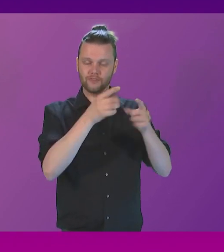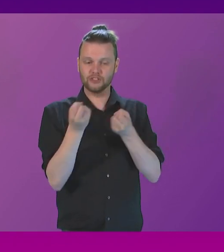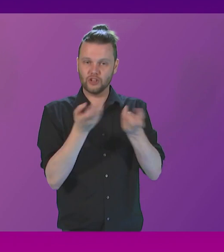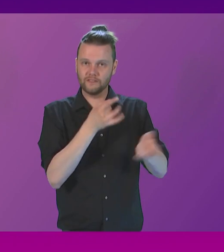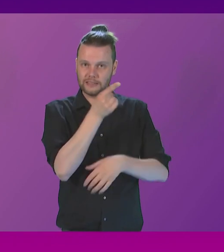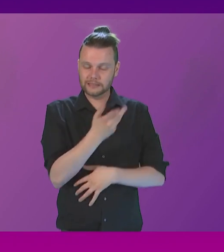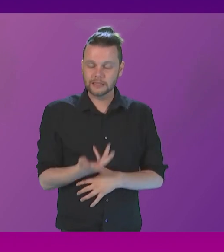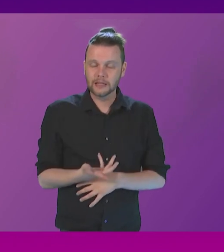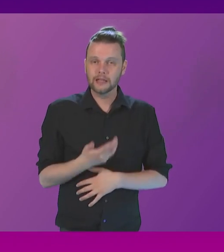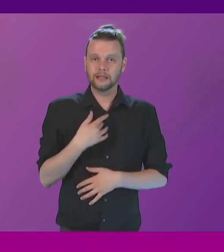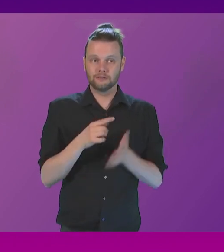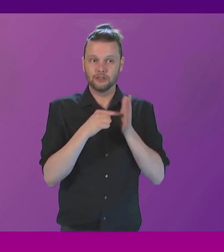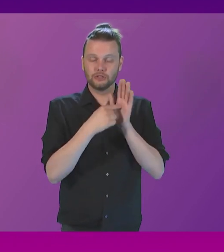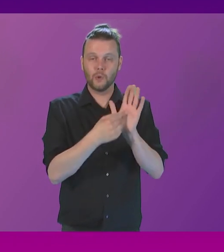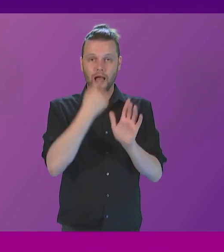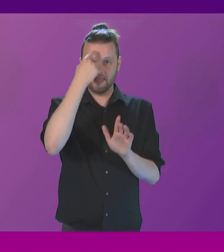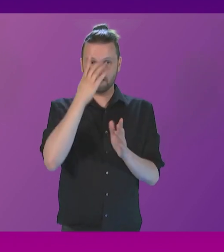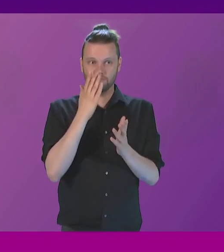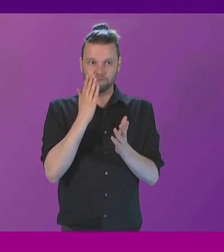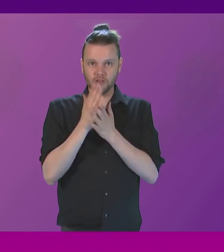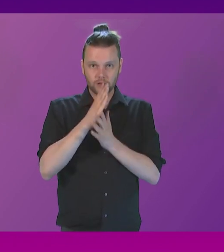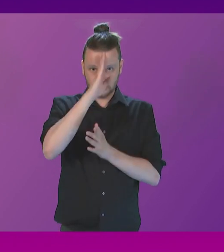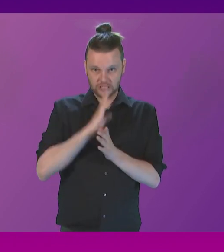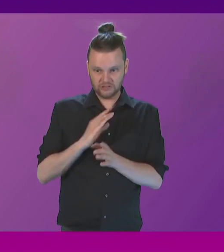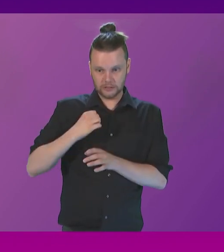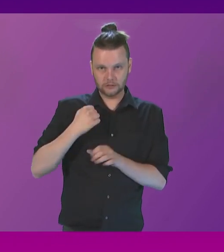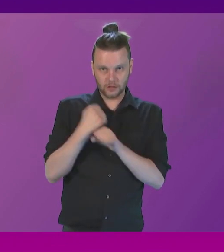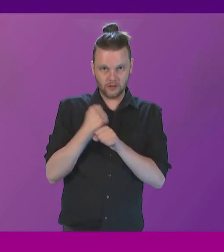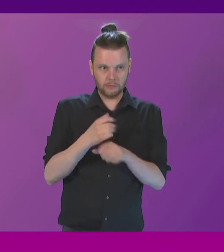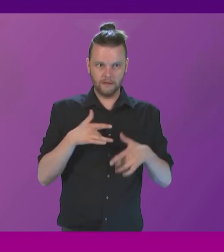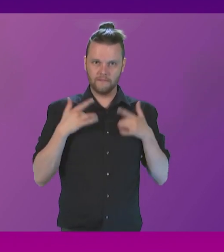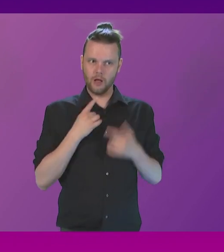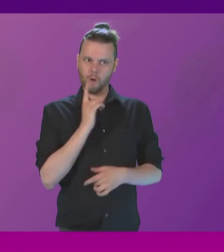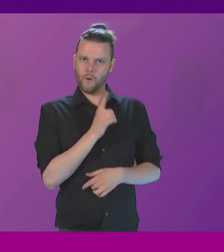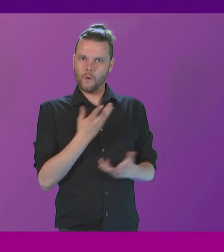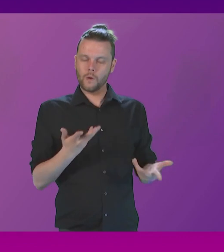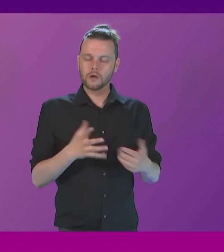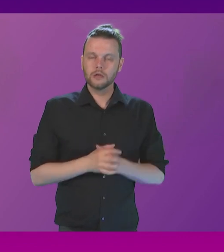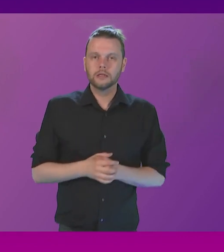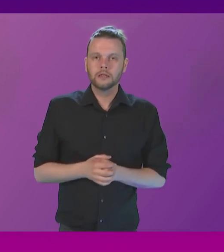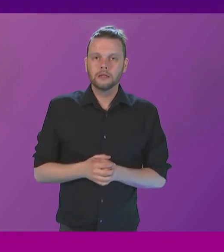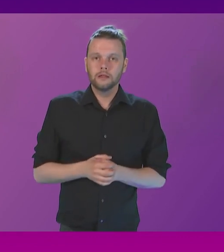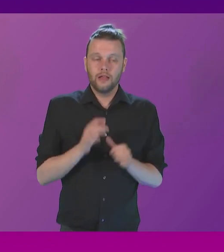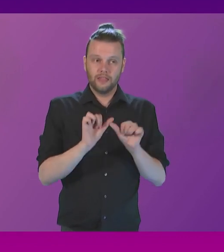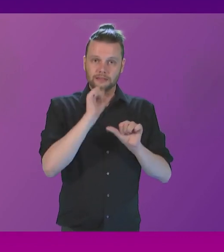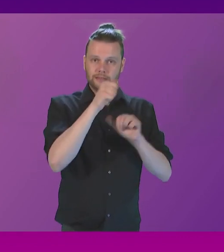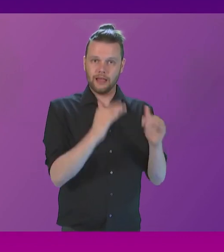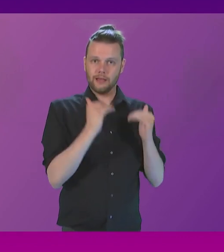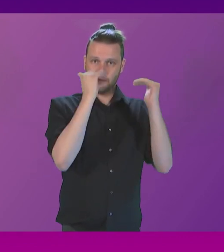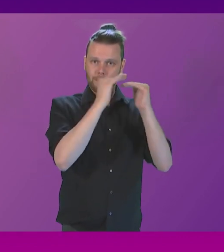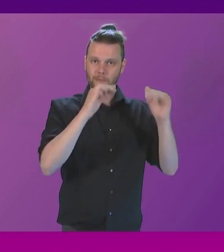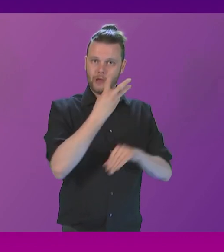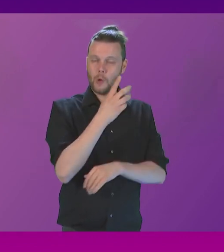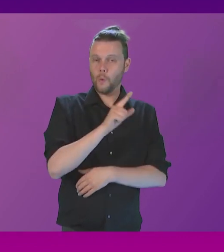delivery, demonstrating, I think, how seriously the Scottish Government took this situation. The step was to ensure that the